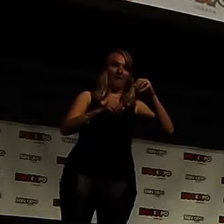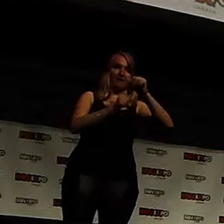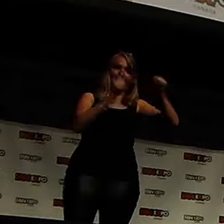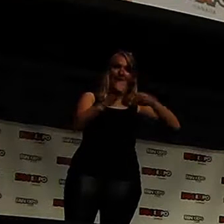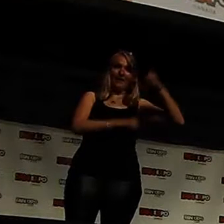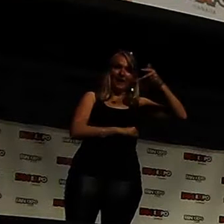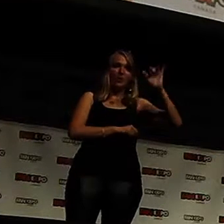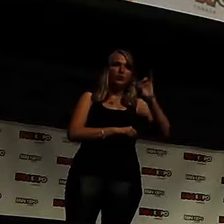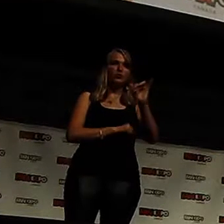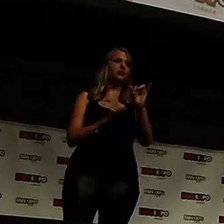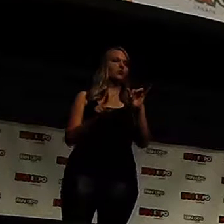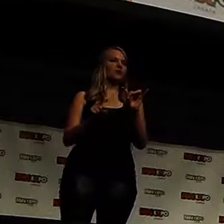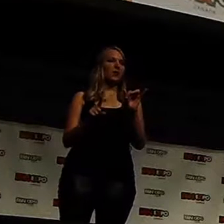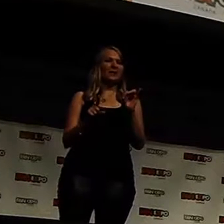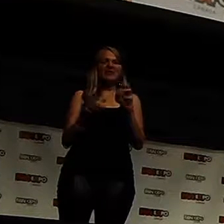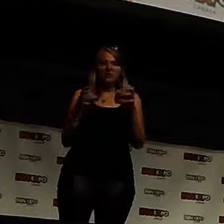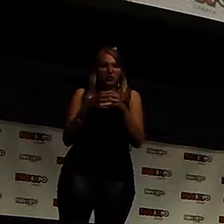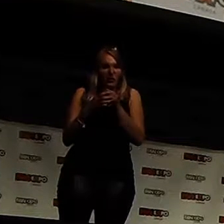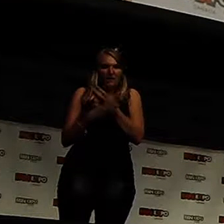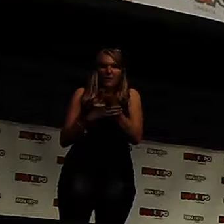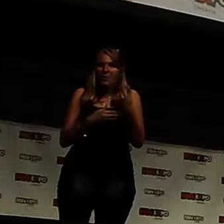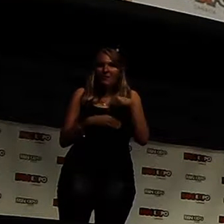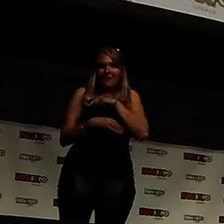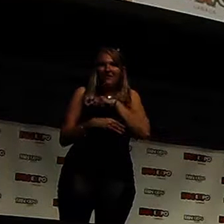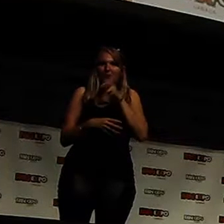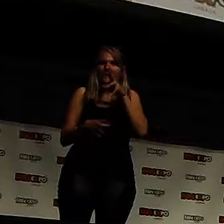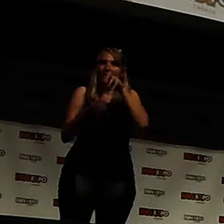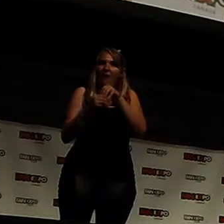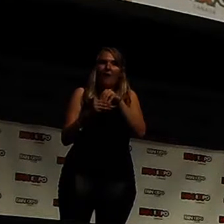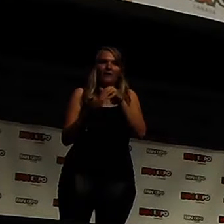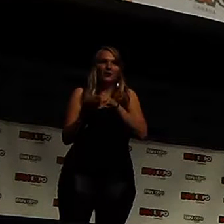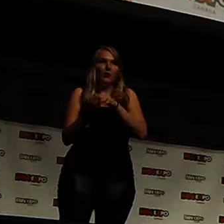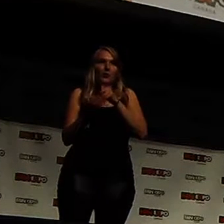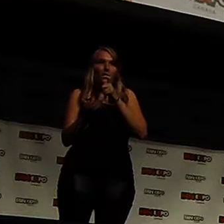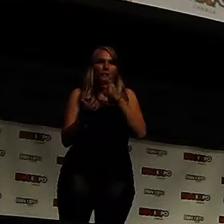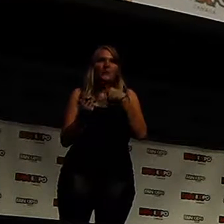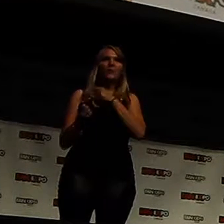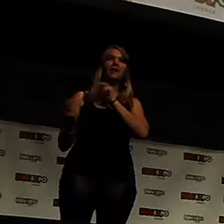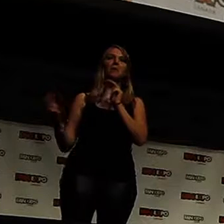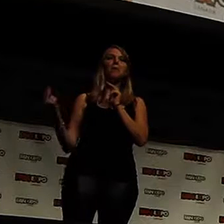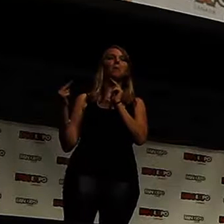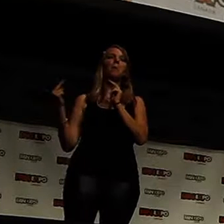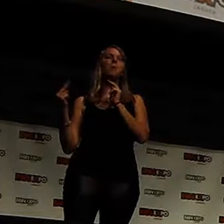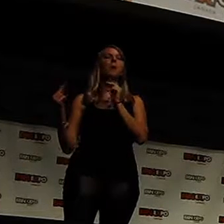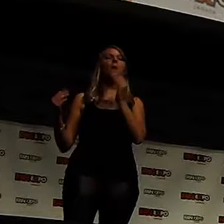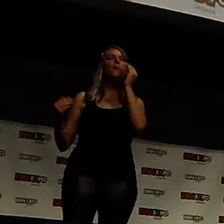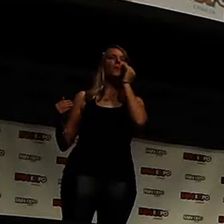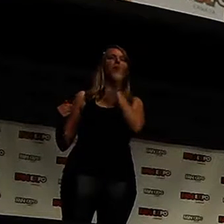only kind of like quite a small handful of us. So I suppose there's knowing looks.